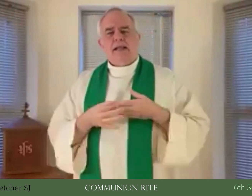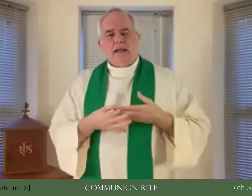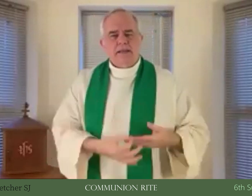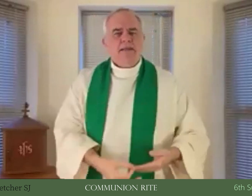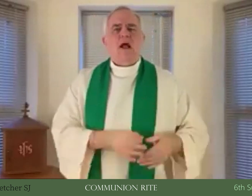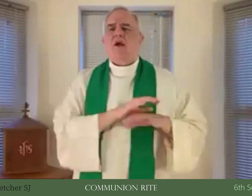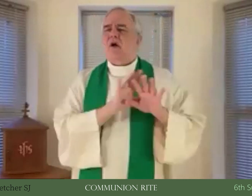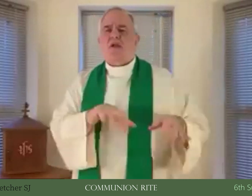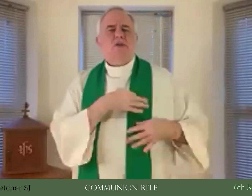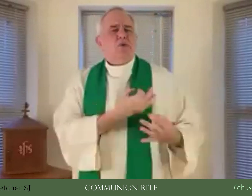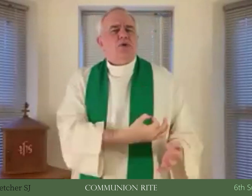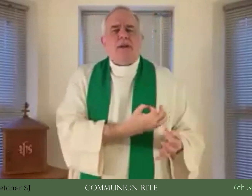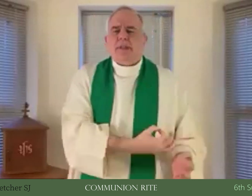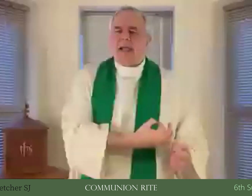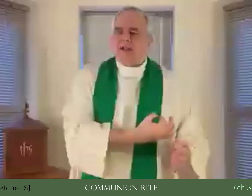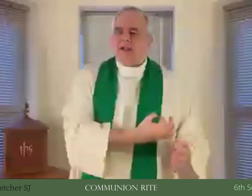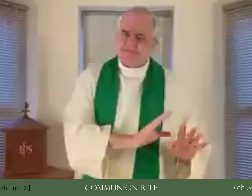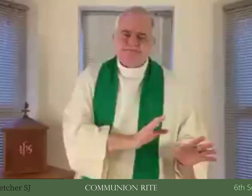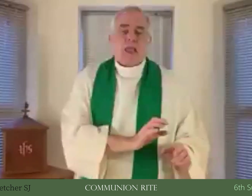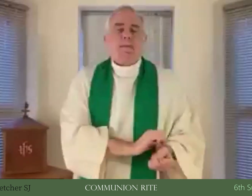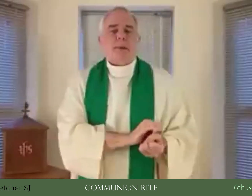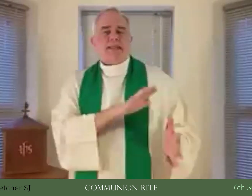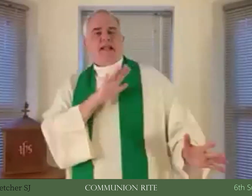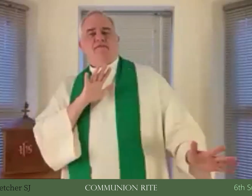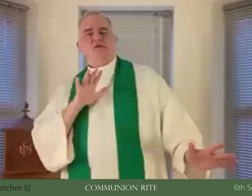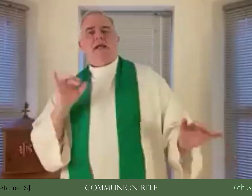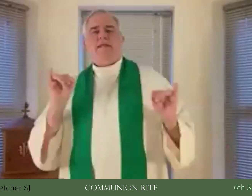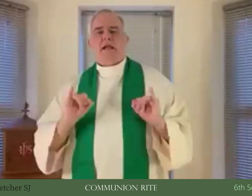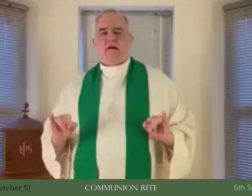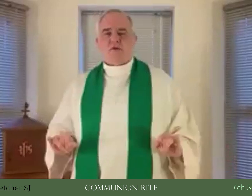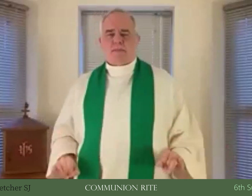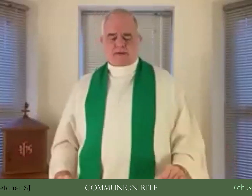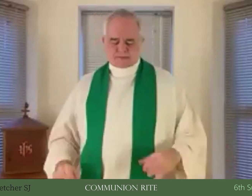us not into temptation, but deliver us from evil.